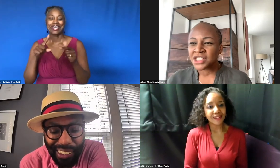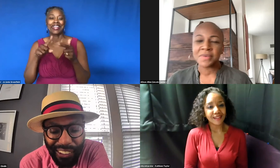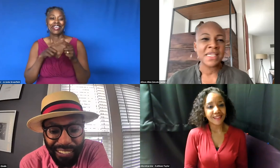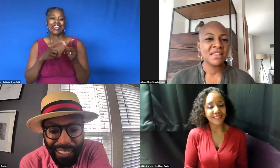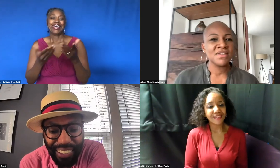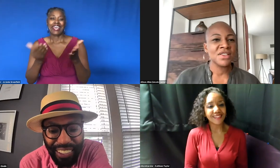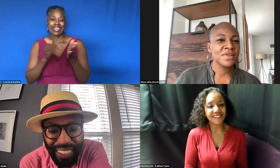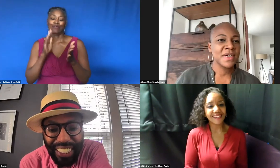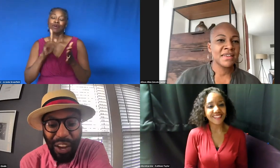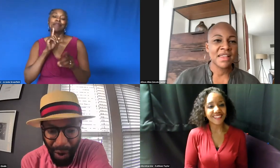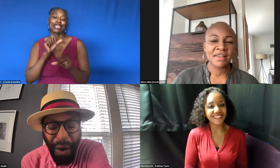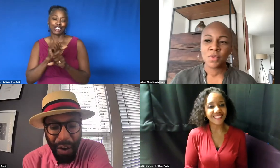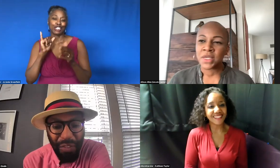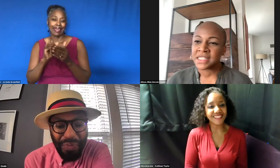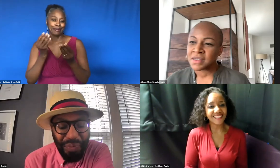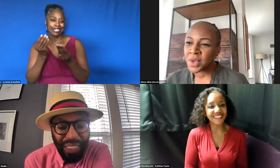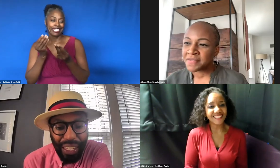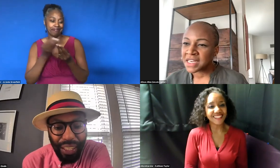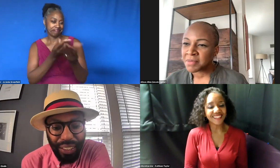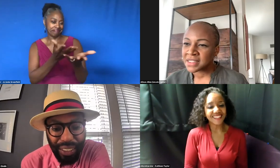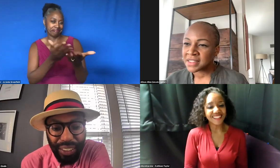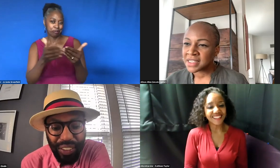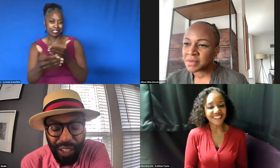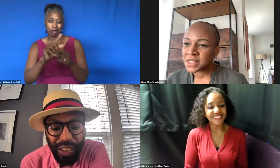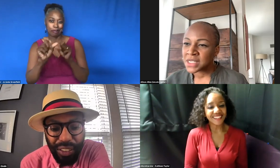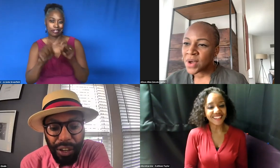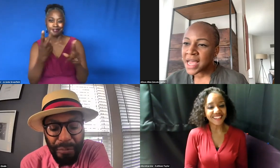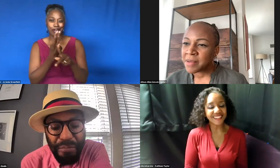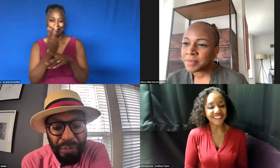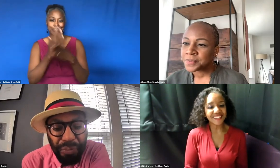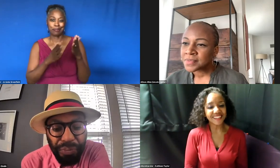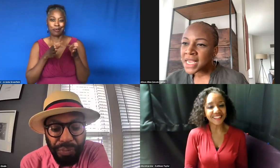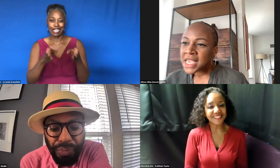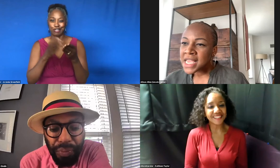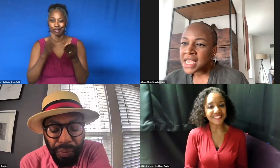we'll make sure that we get these to you and we'll get some way of getting them out to the team. So